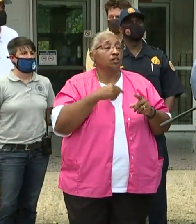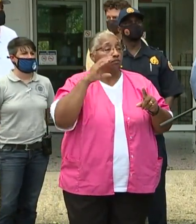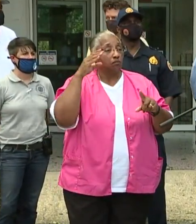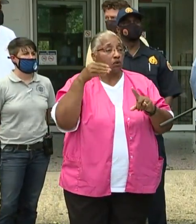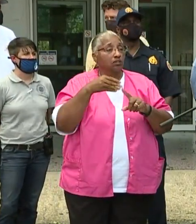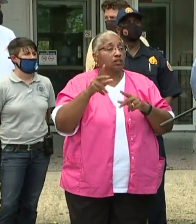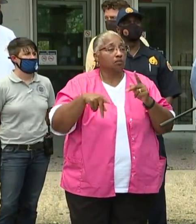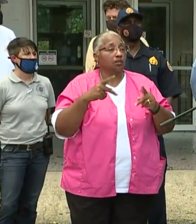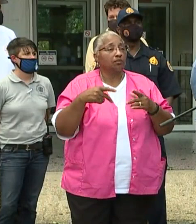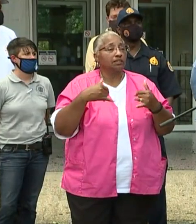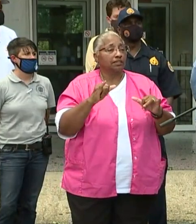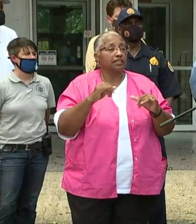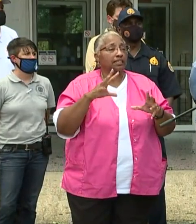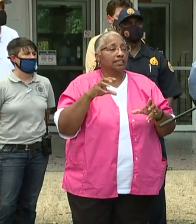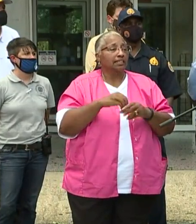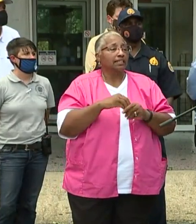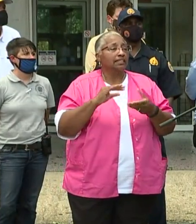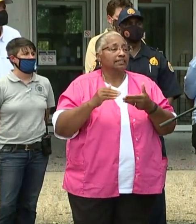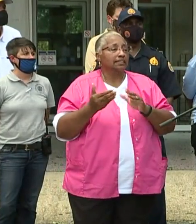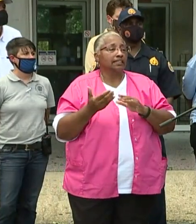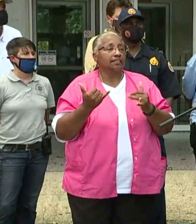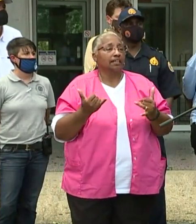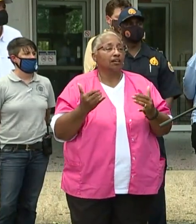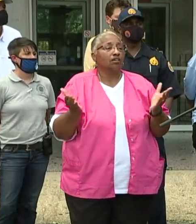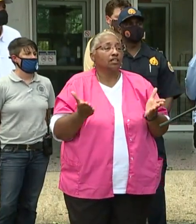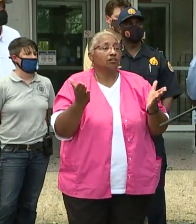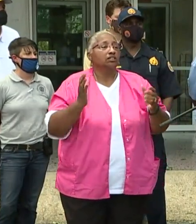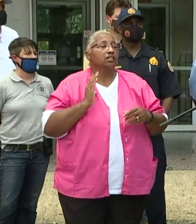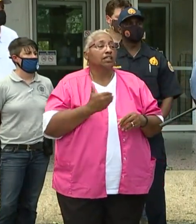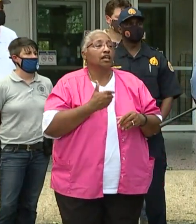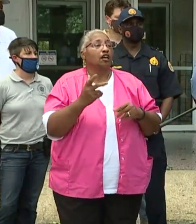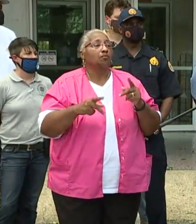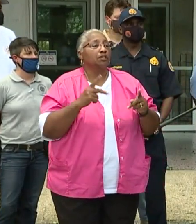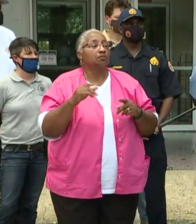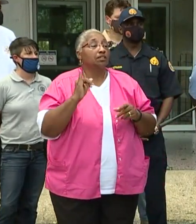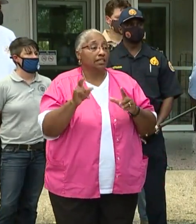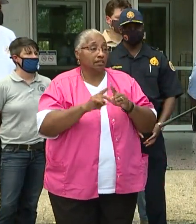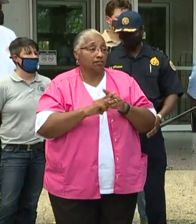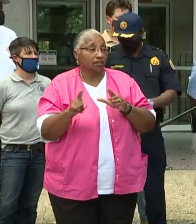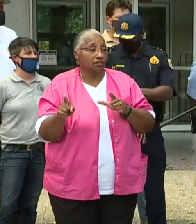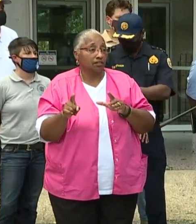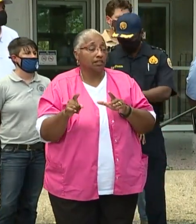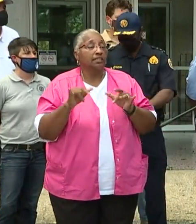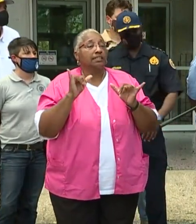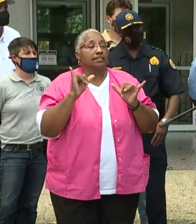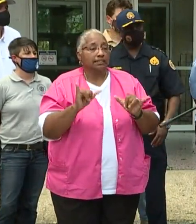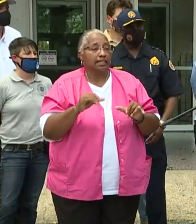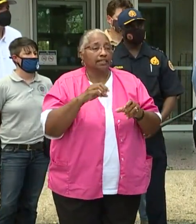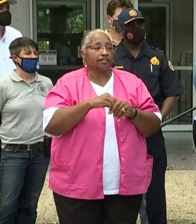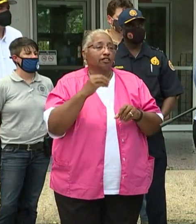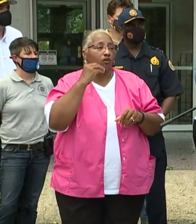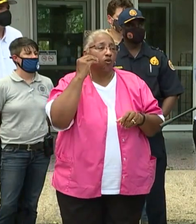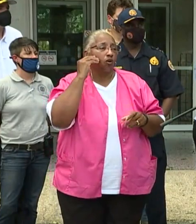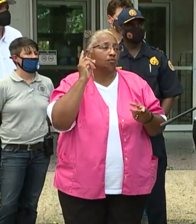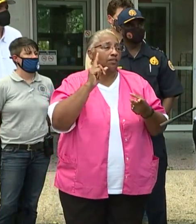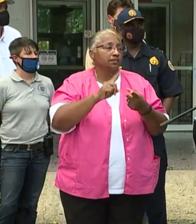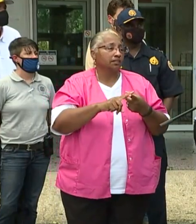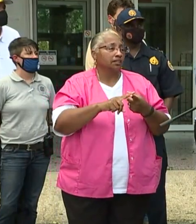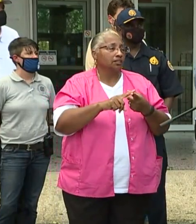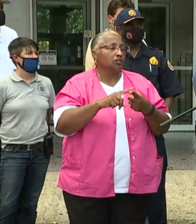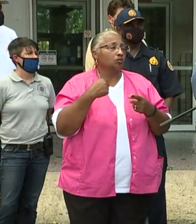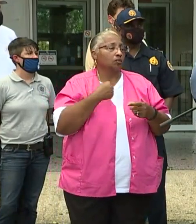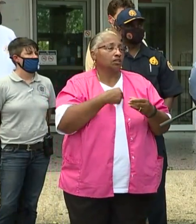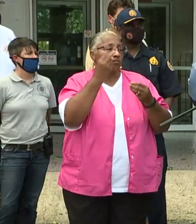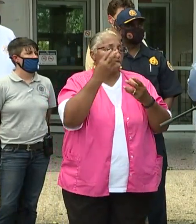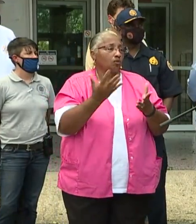on those who are in the city right now and encouraging our residents who did evacuate to stay put until further notice. Just a couple